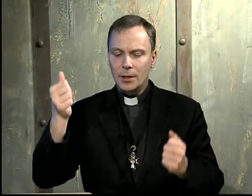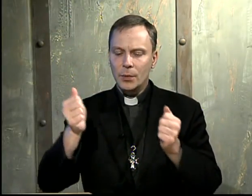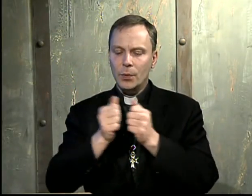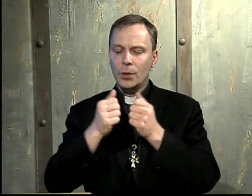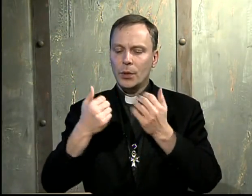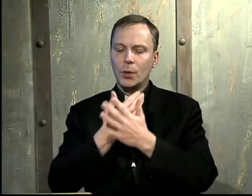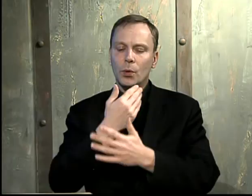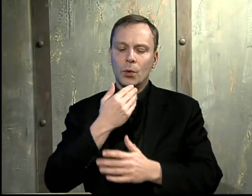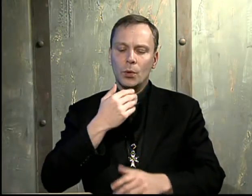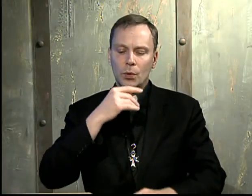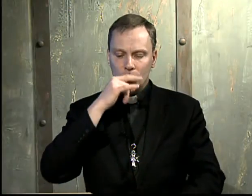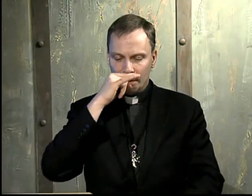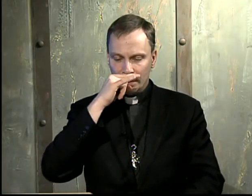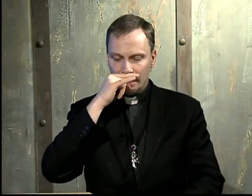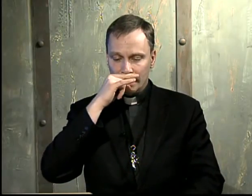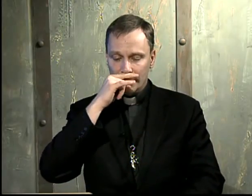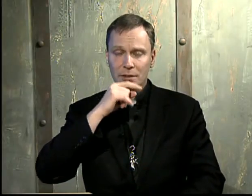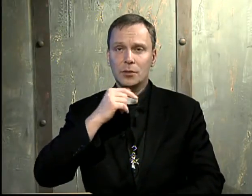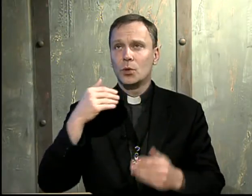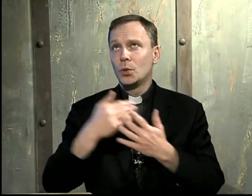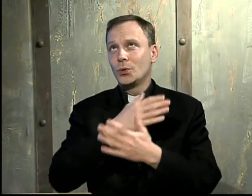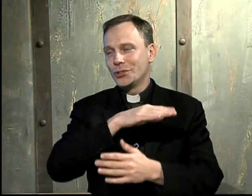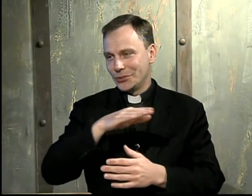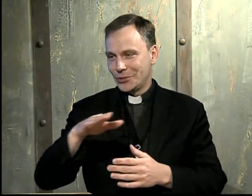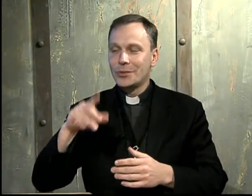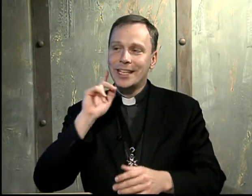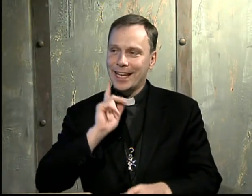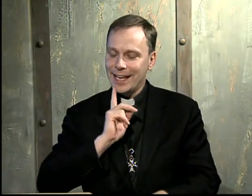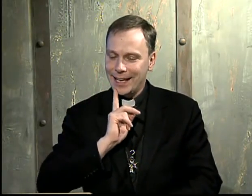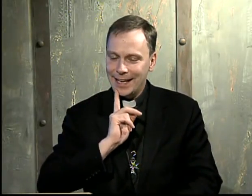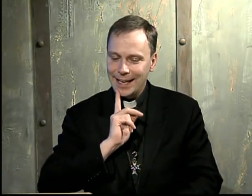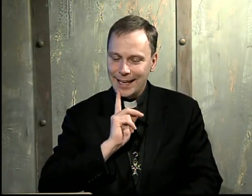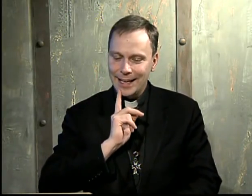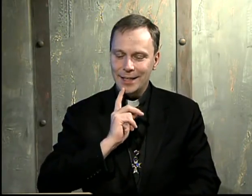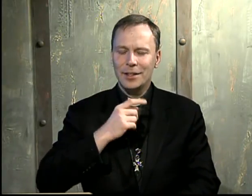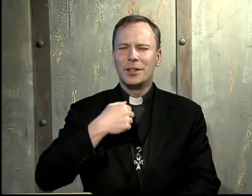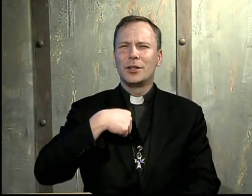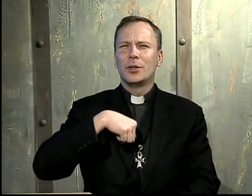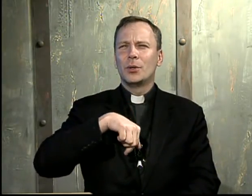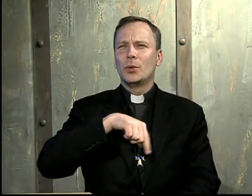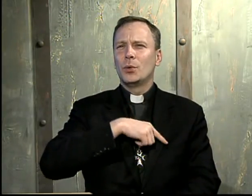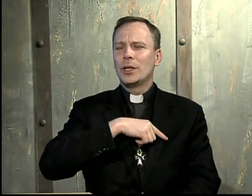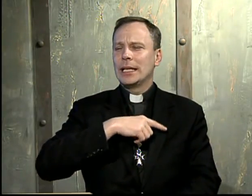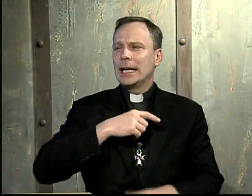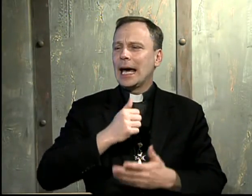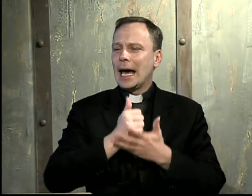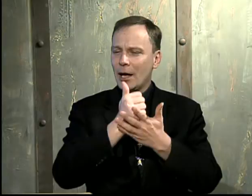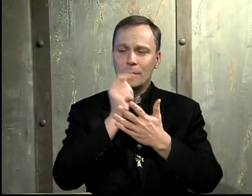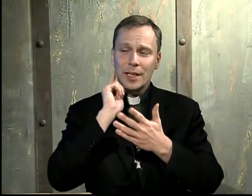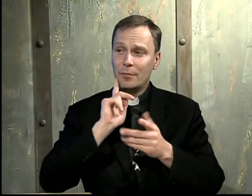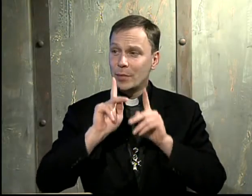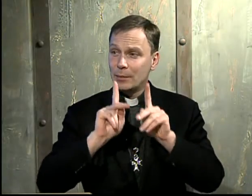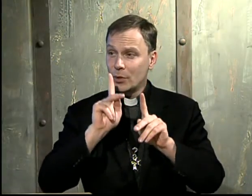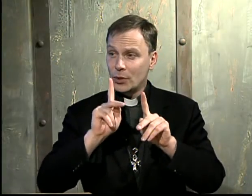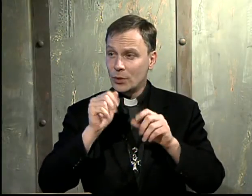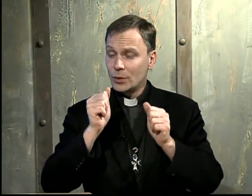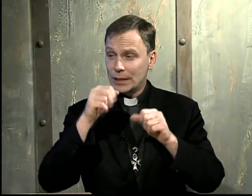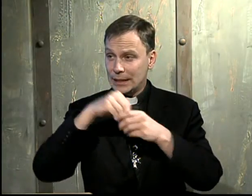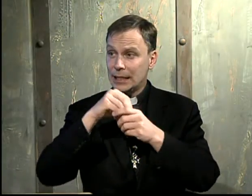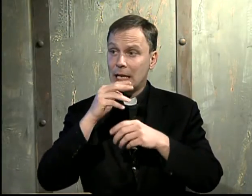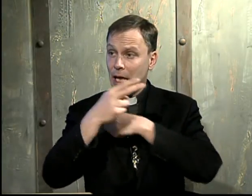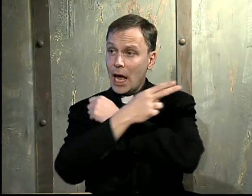with visiting families in their homes who perhaps have new children who are deaf.